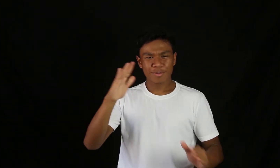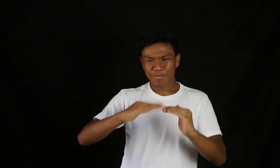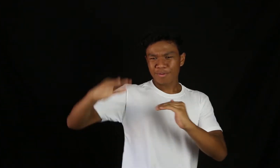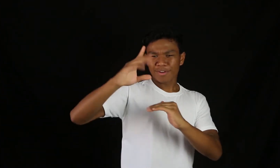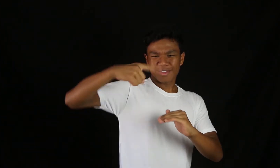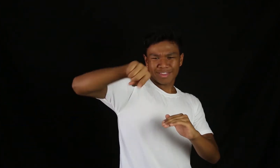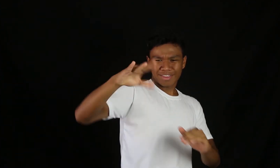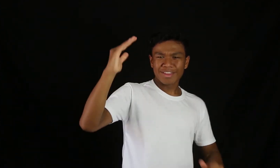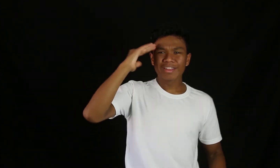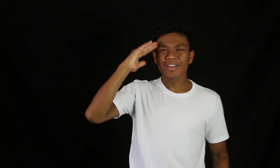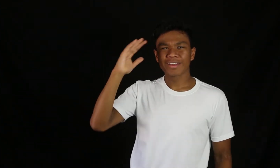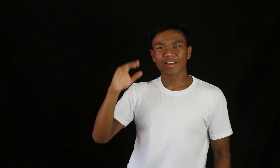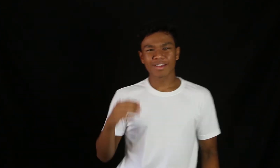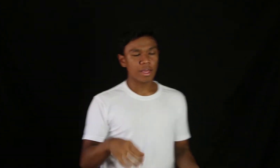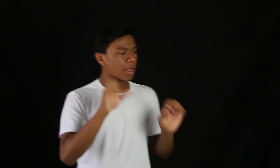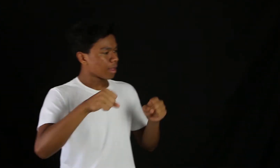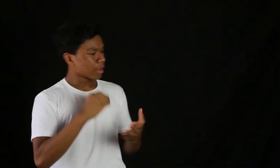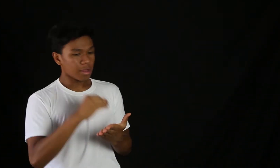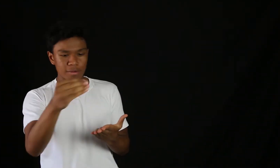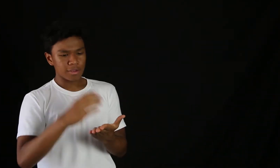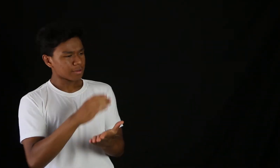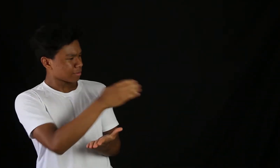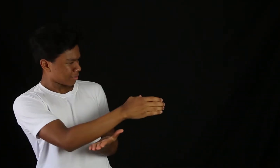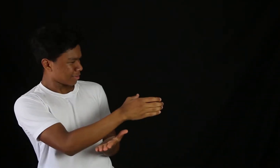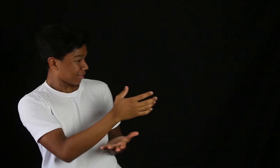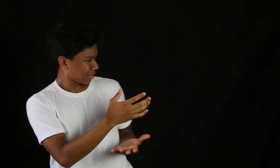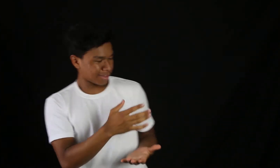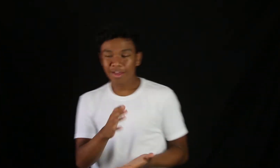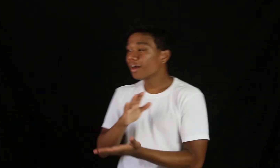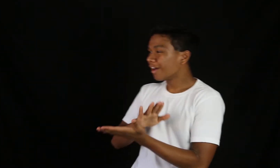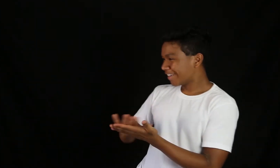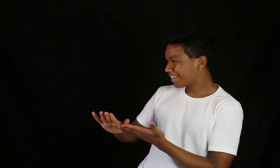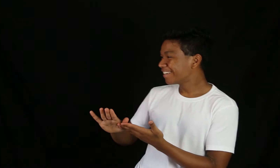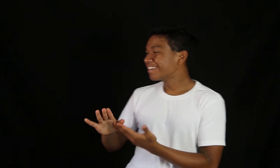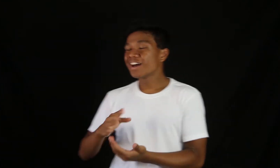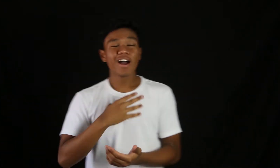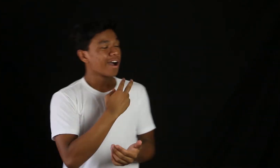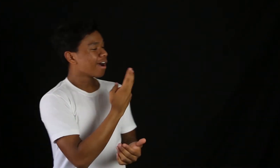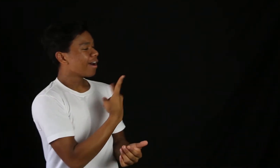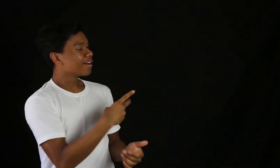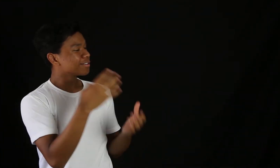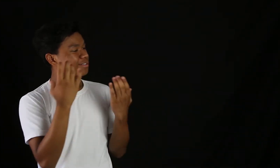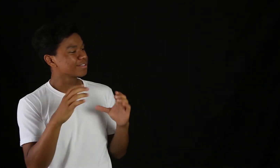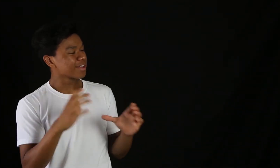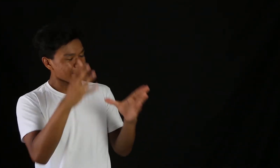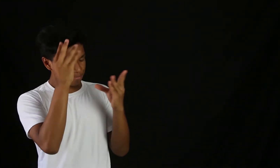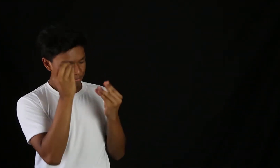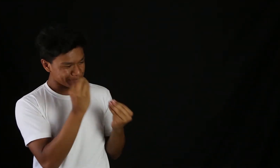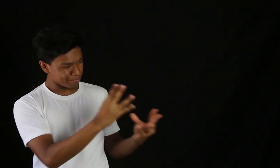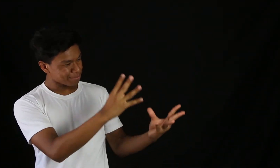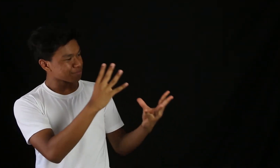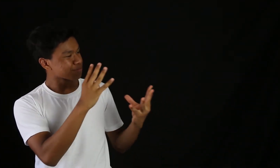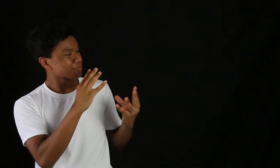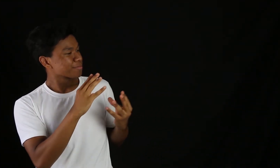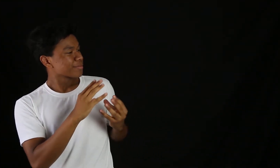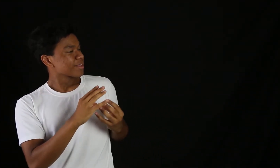worth more than anyone bargained for. Can I buy you a drink? That would be nice. While we're talking, let me offer you some free